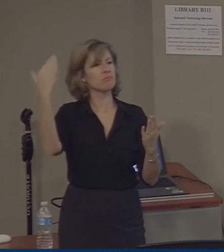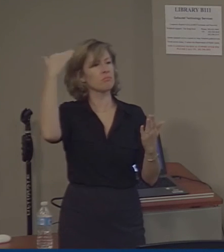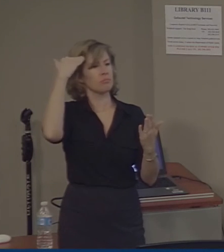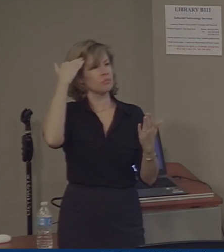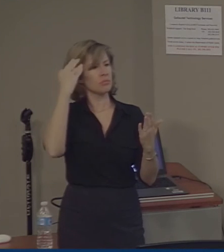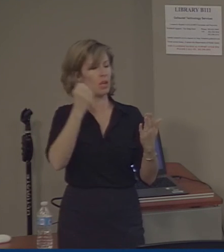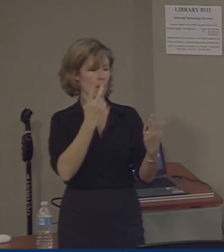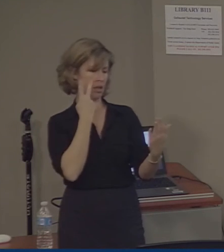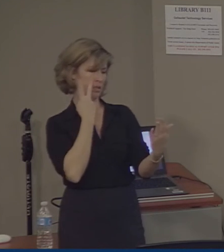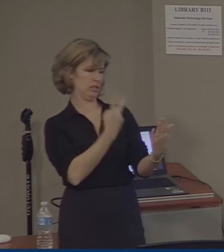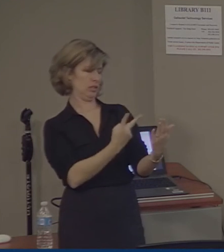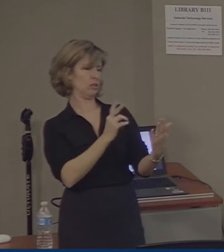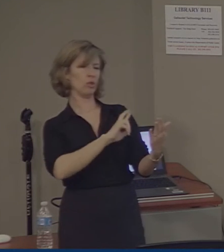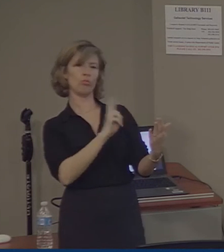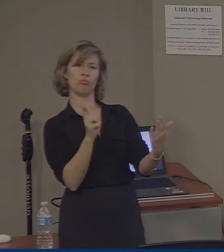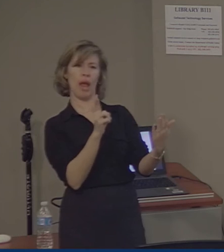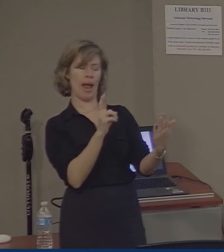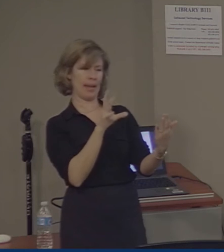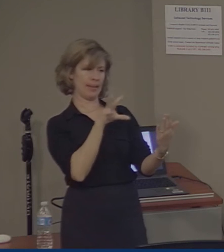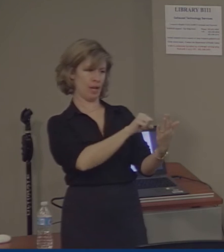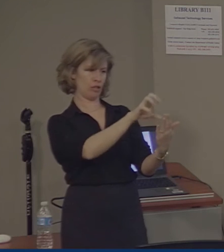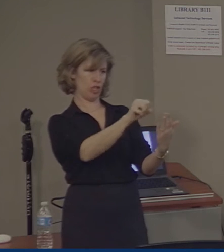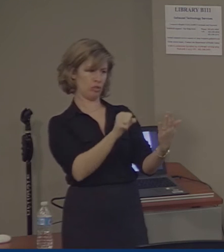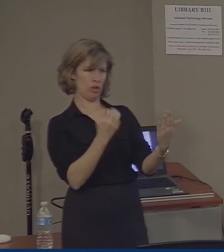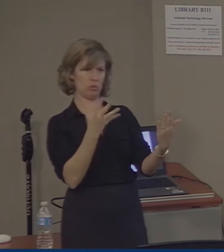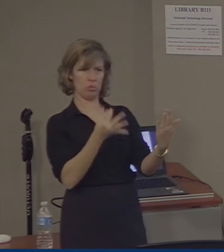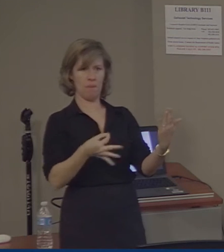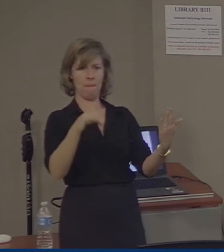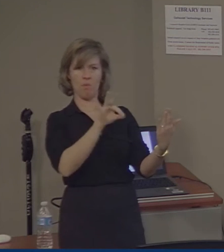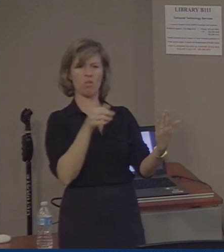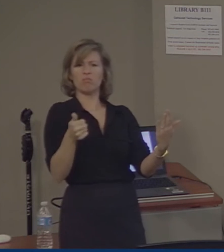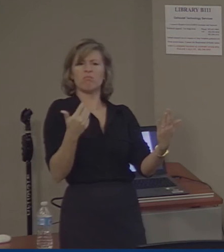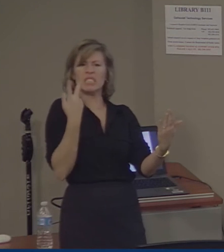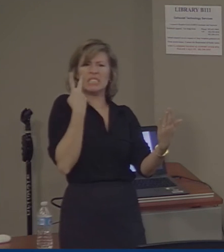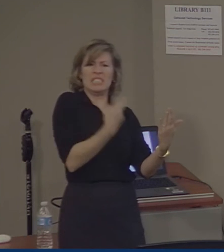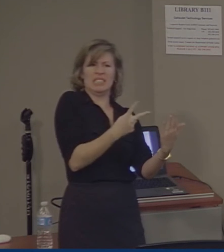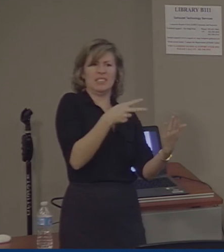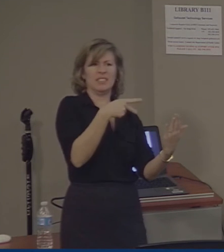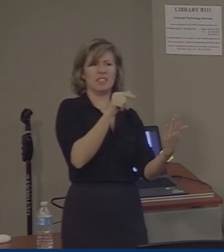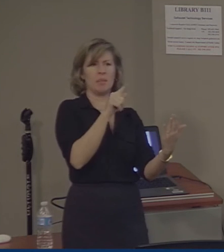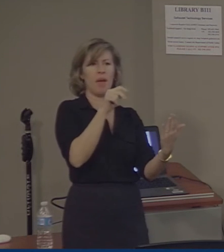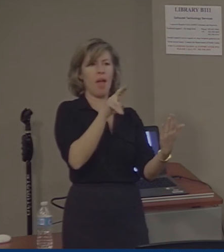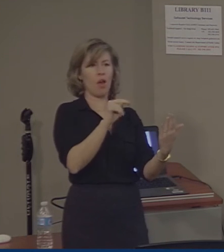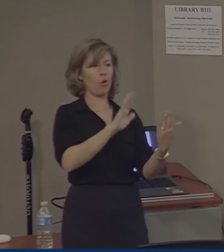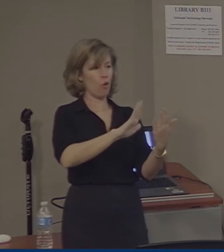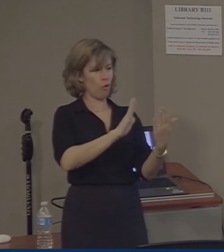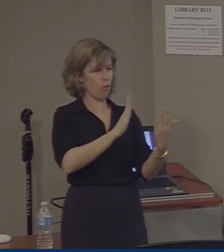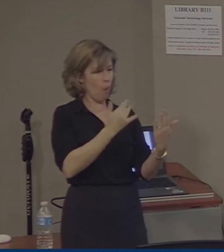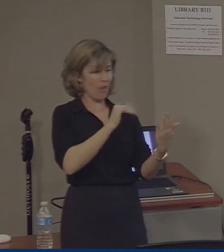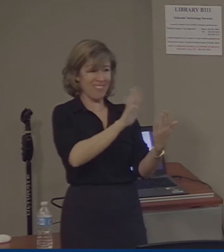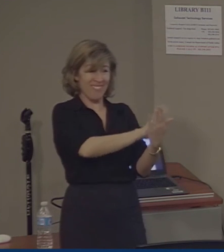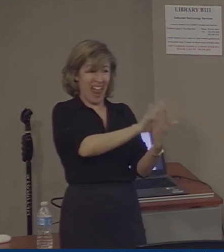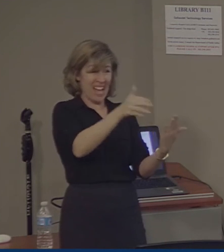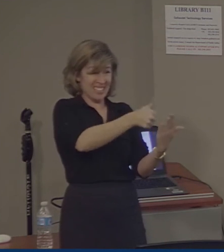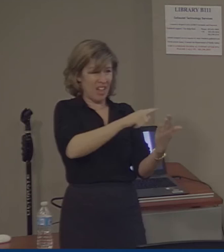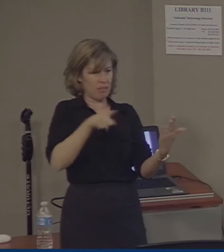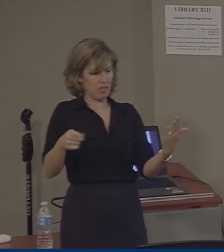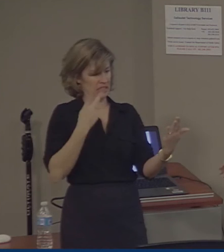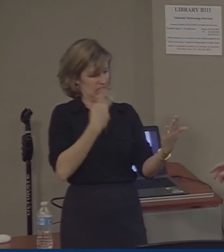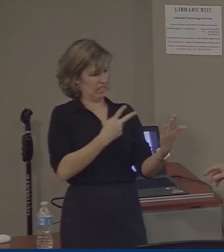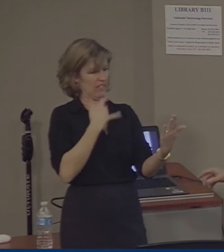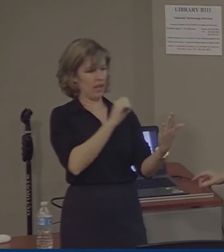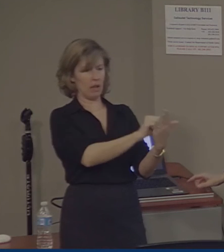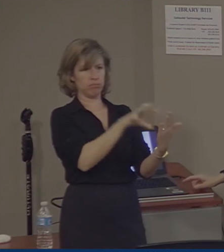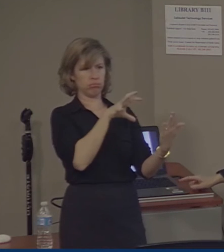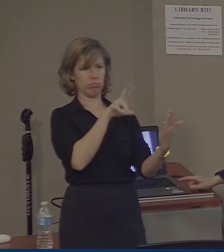look at these maps and they just sort of go bling. They kind of almost see it in 3D. So you can actually get very good at interpreting